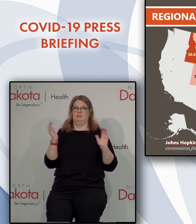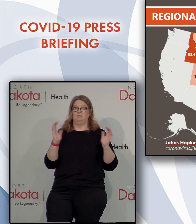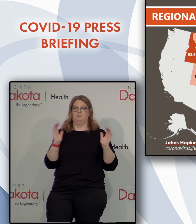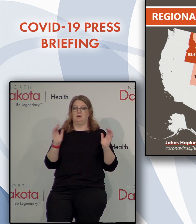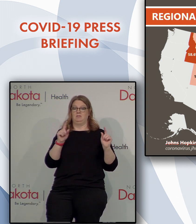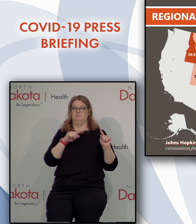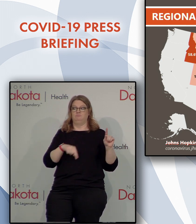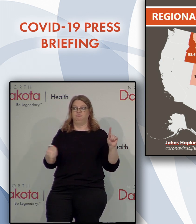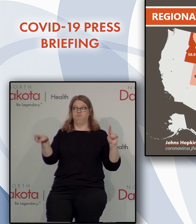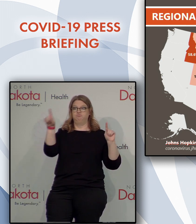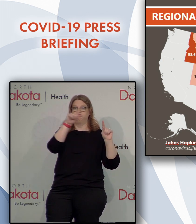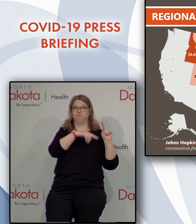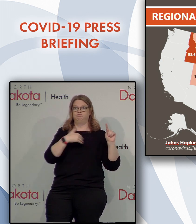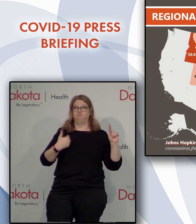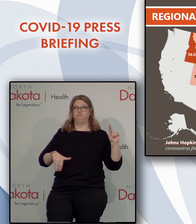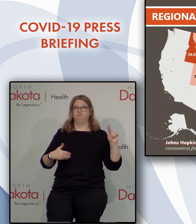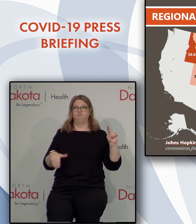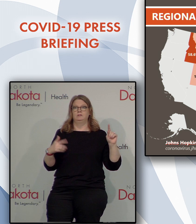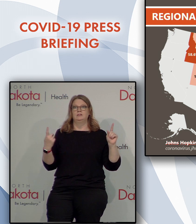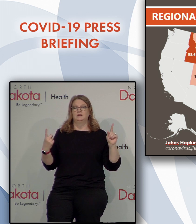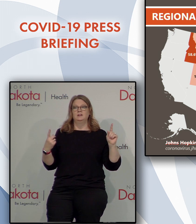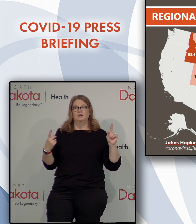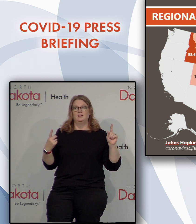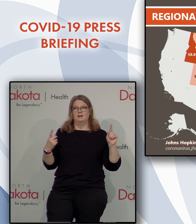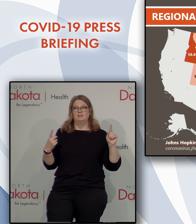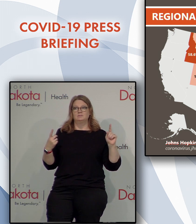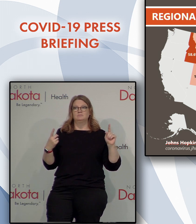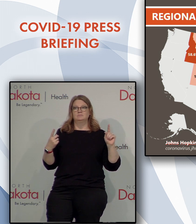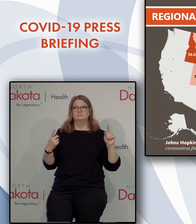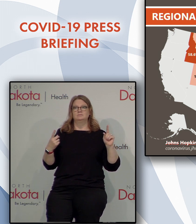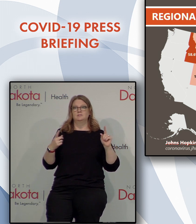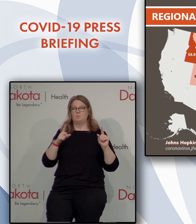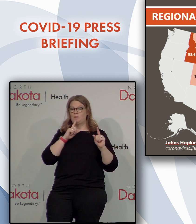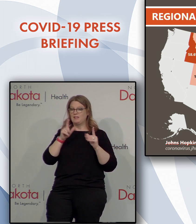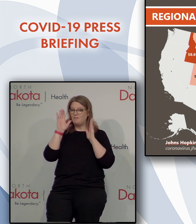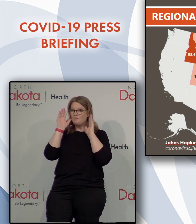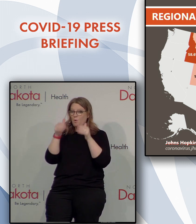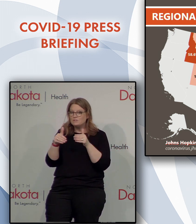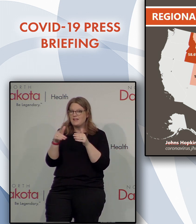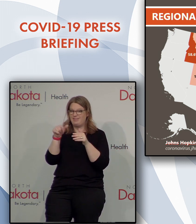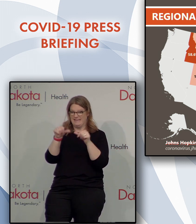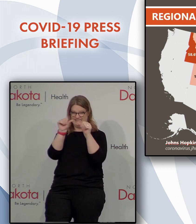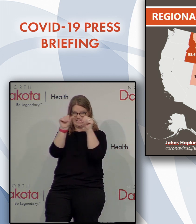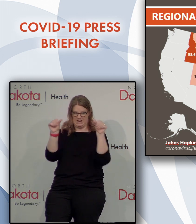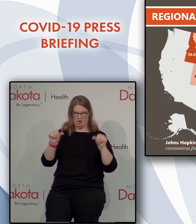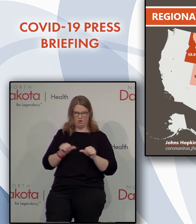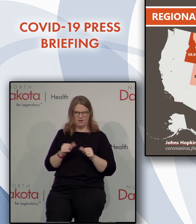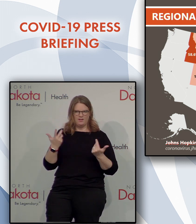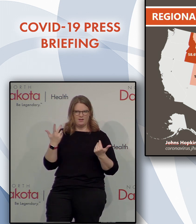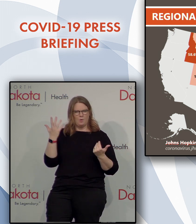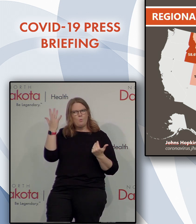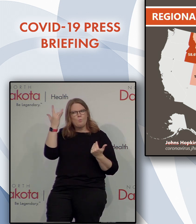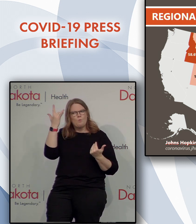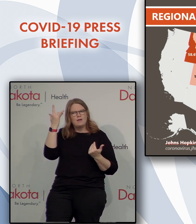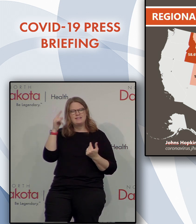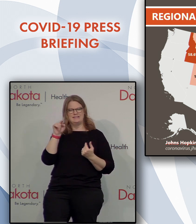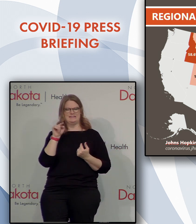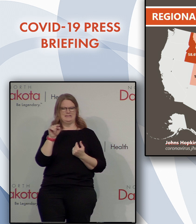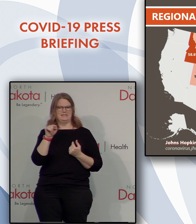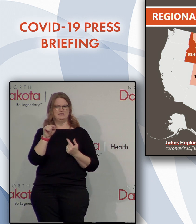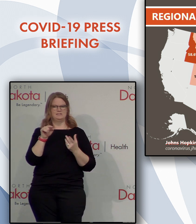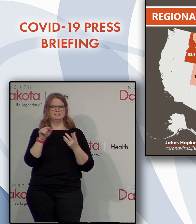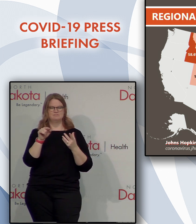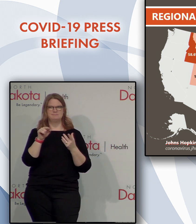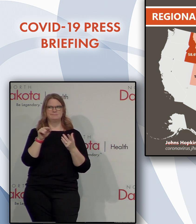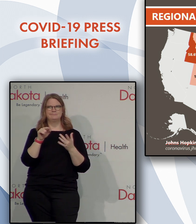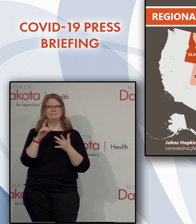Rocky Mountain and Great Lakes states that were involved in this storm. And we're focusing on this region because this is a region where where largely the storm